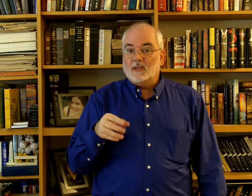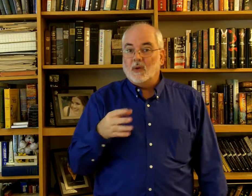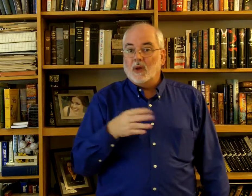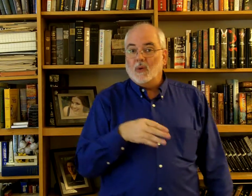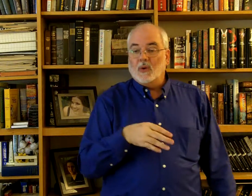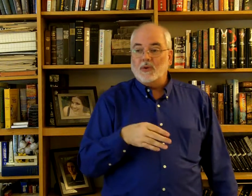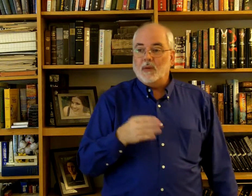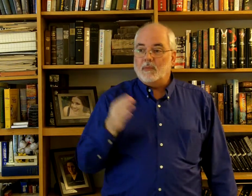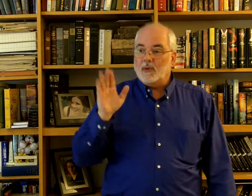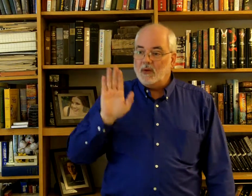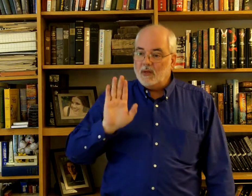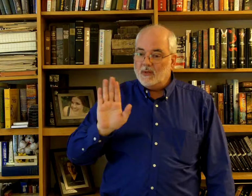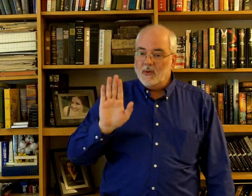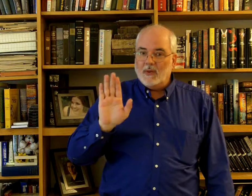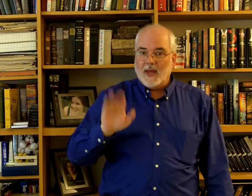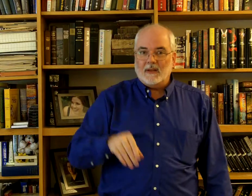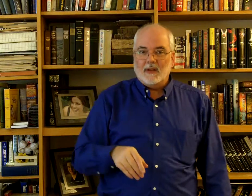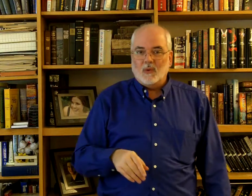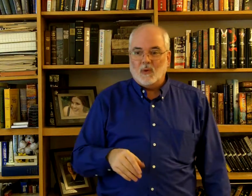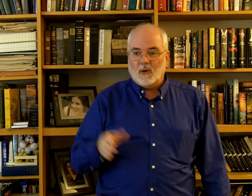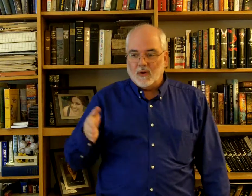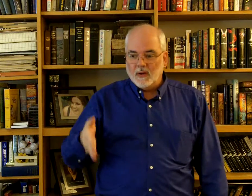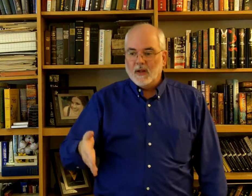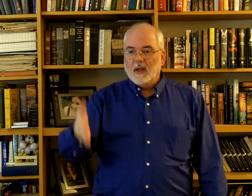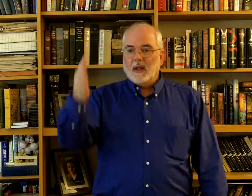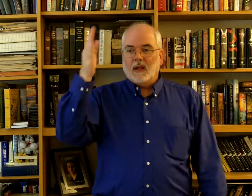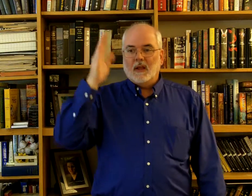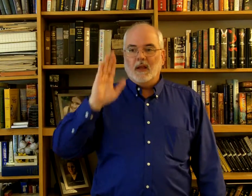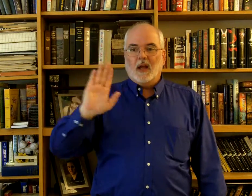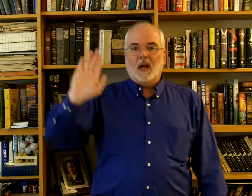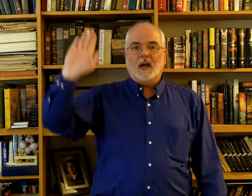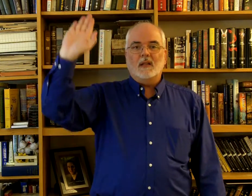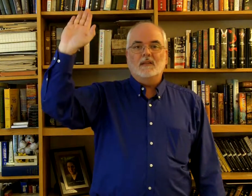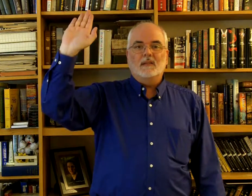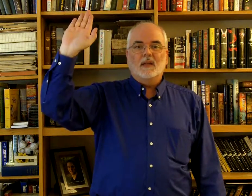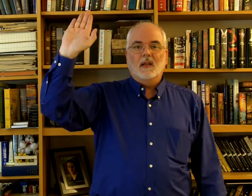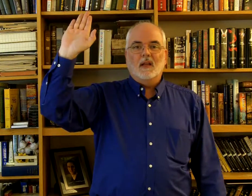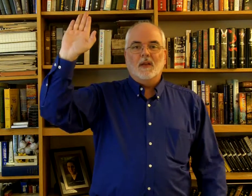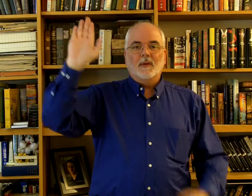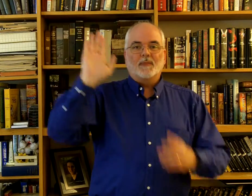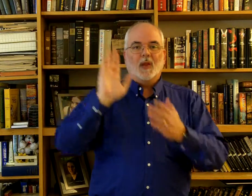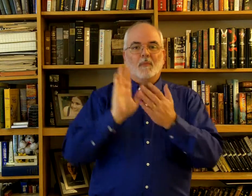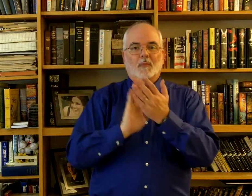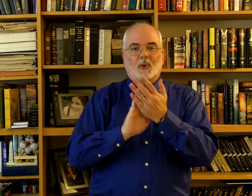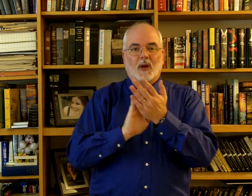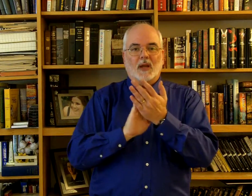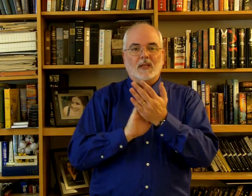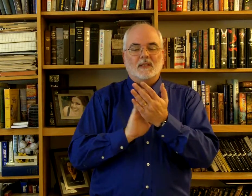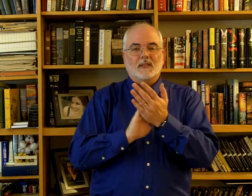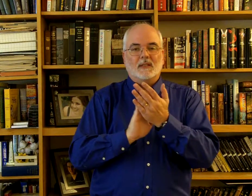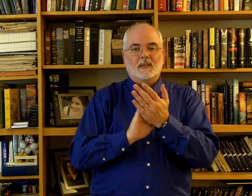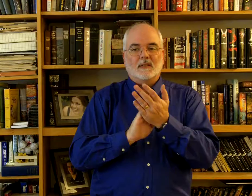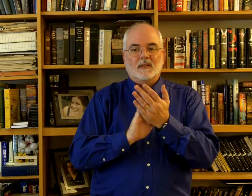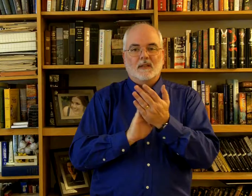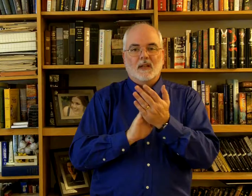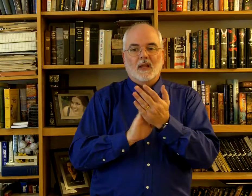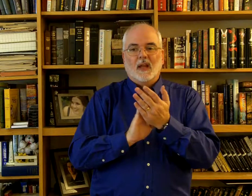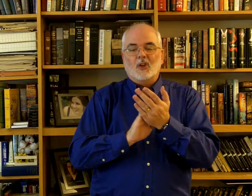showing ownership, you just do that at the end of the word. God's praise. Golf